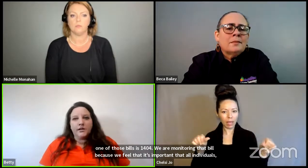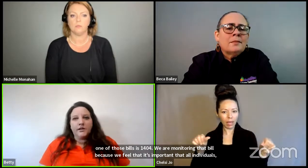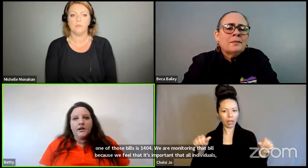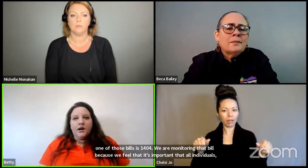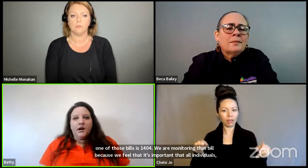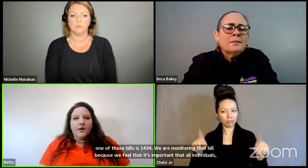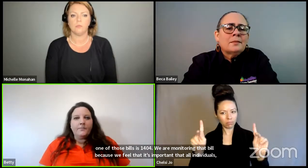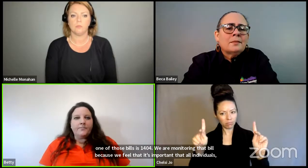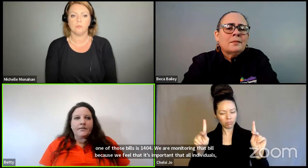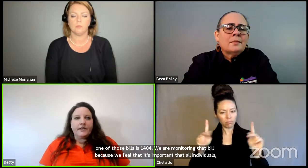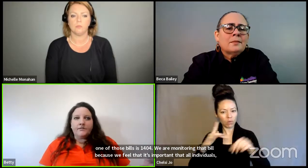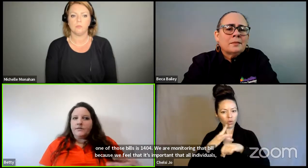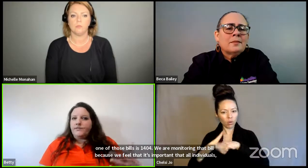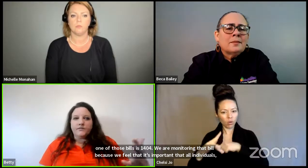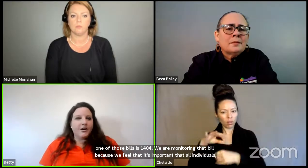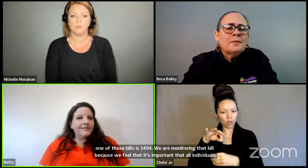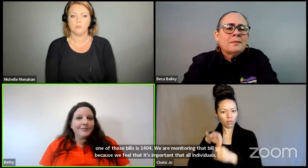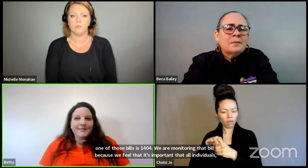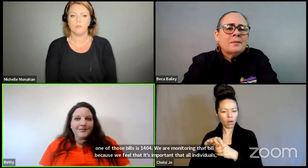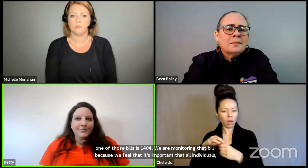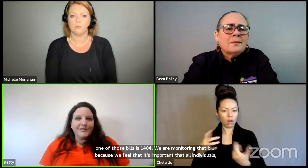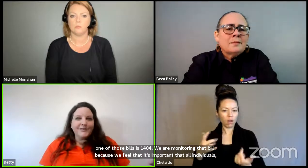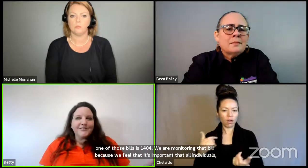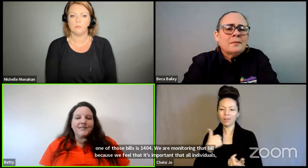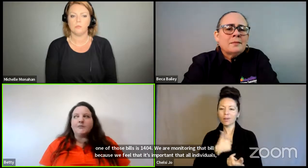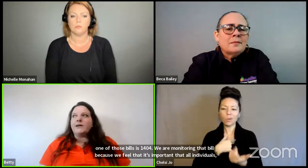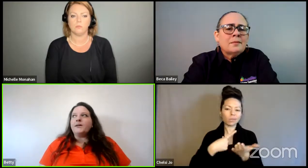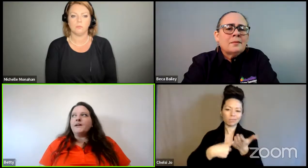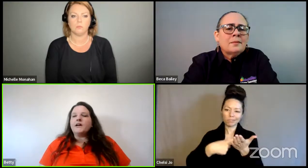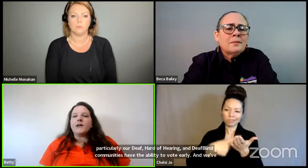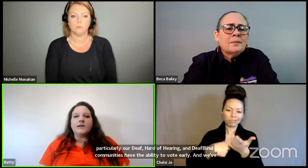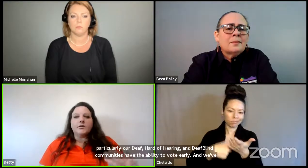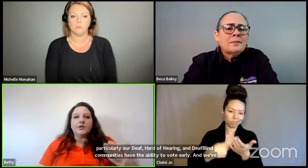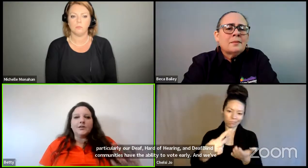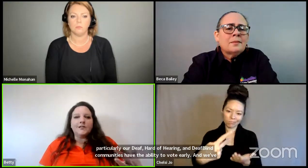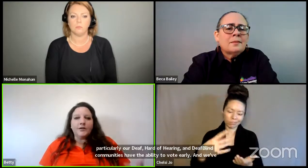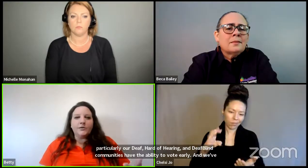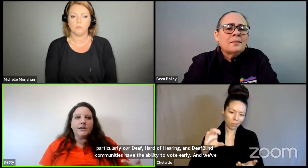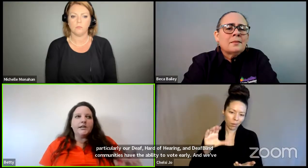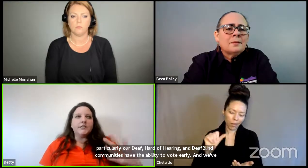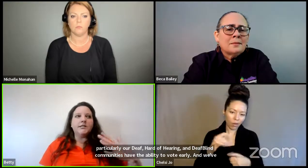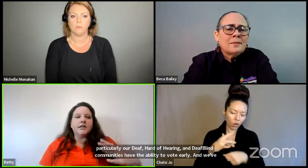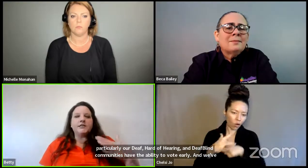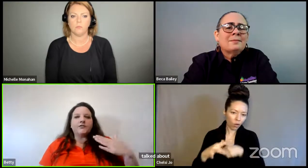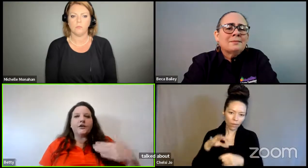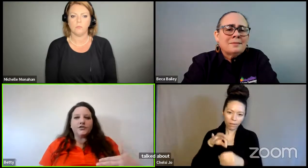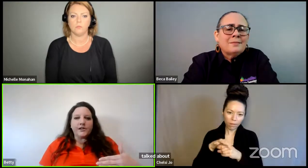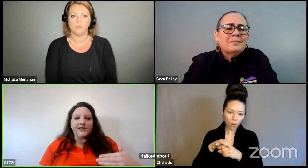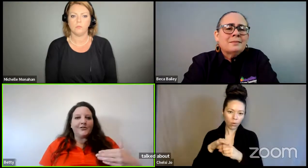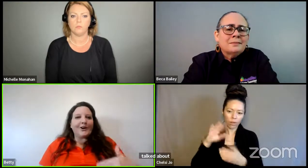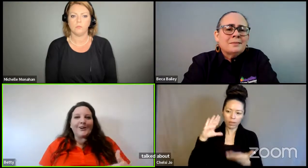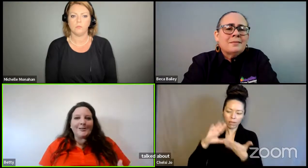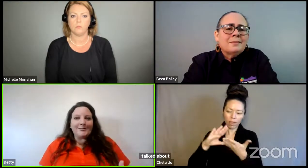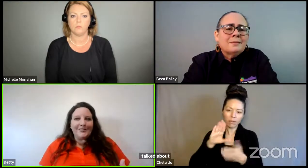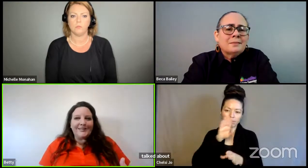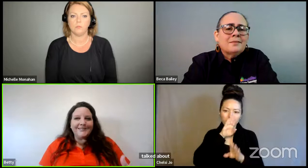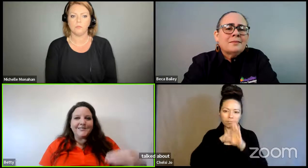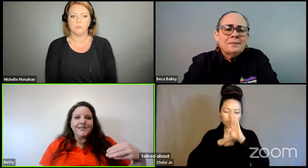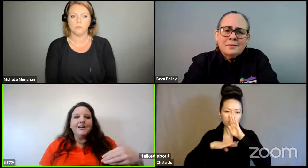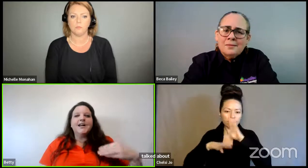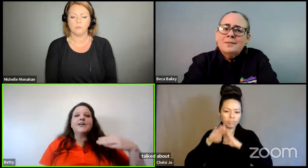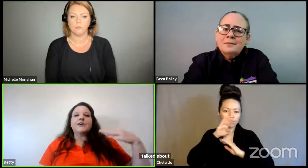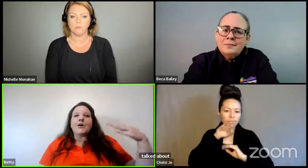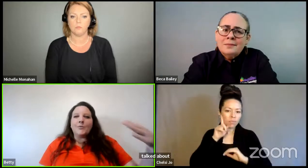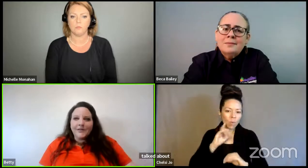early. And we've talked about this previously, right, Becca, about early voting is less frustrating for our